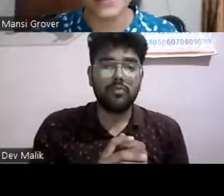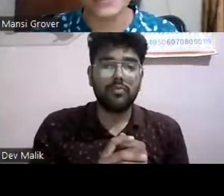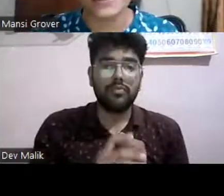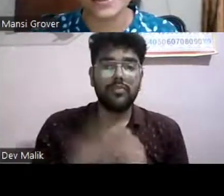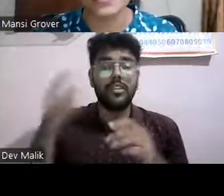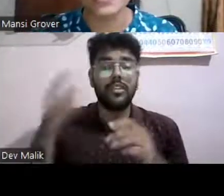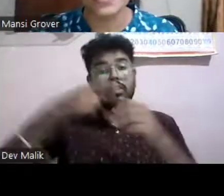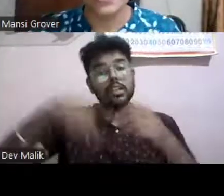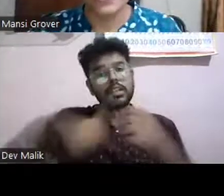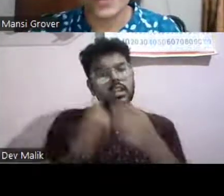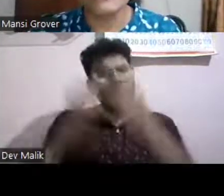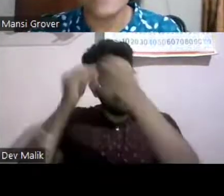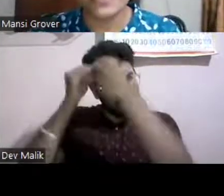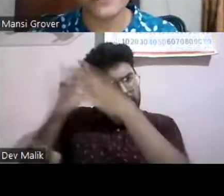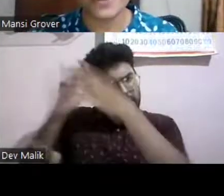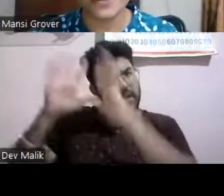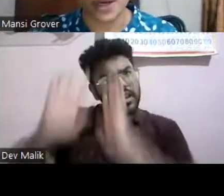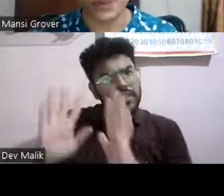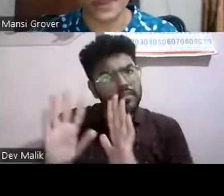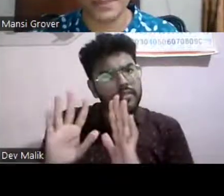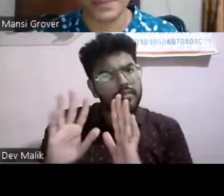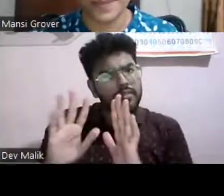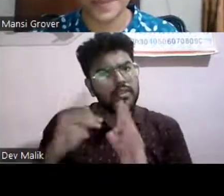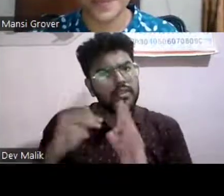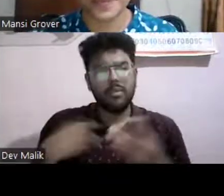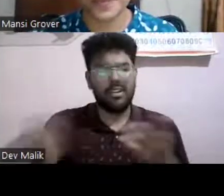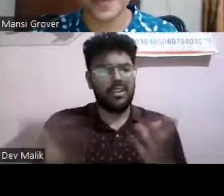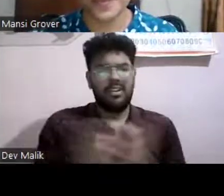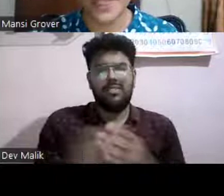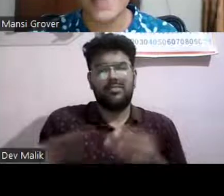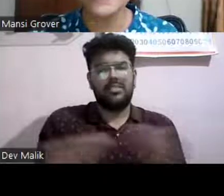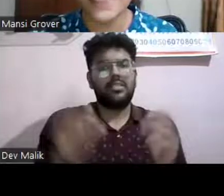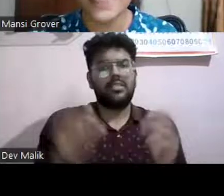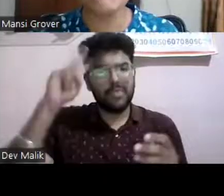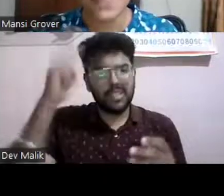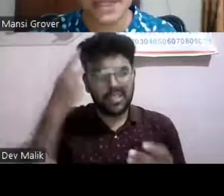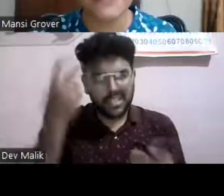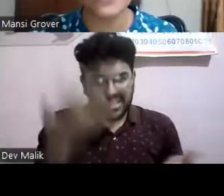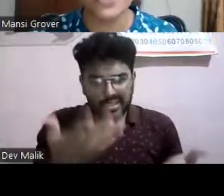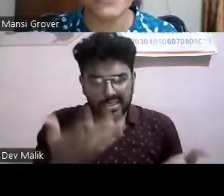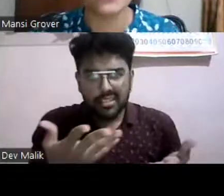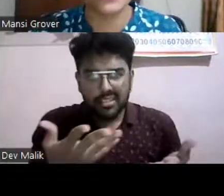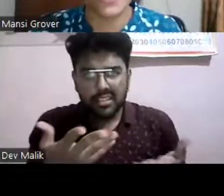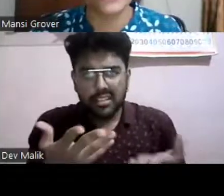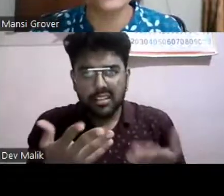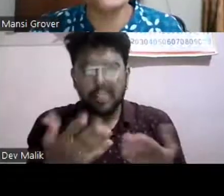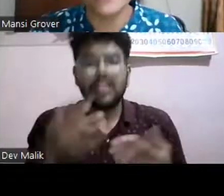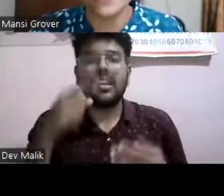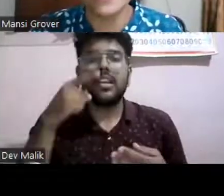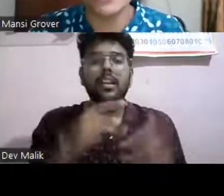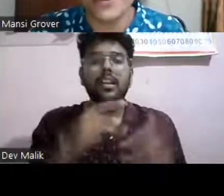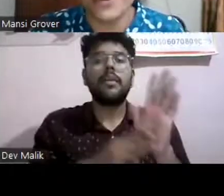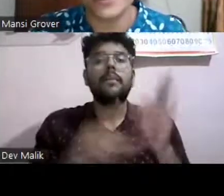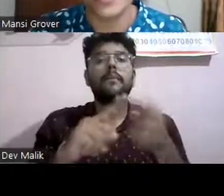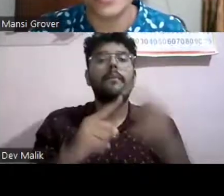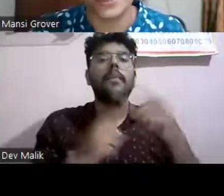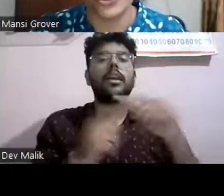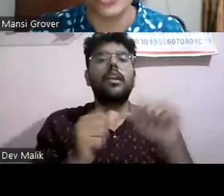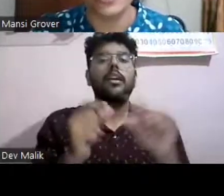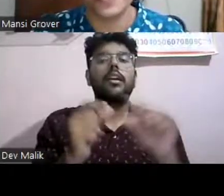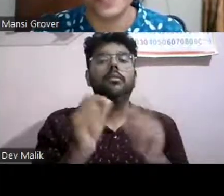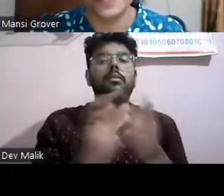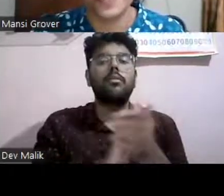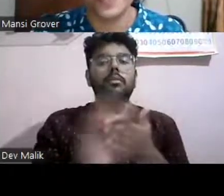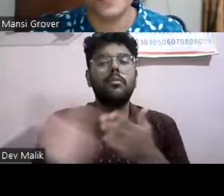these characters with metaphors around them? And these metaphors, which are actually very able in